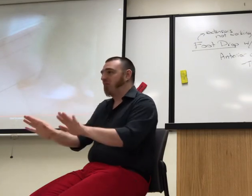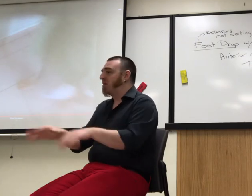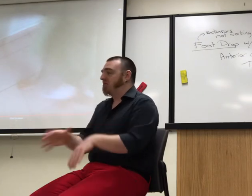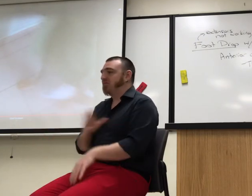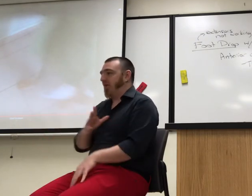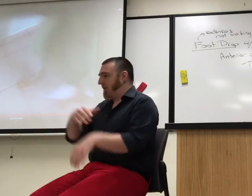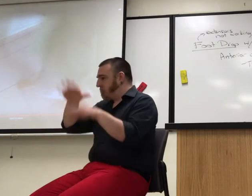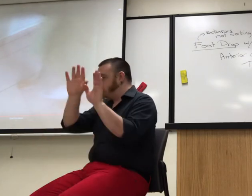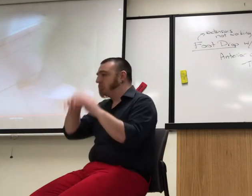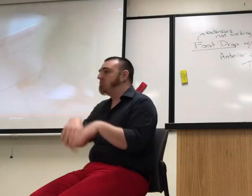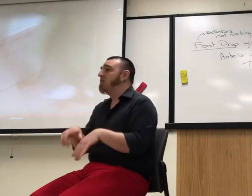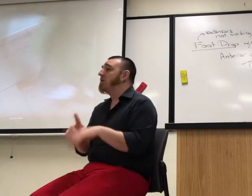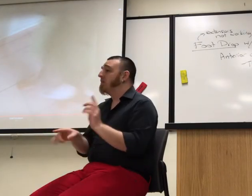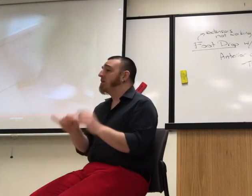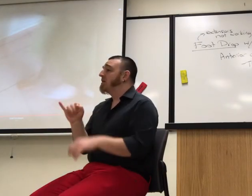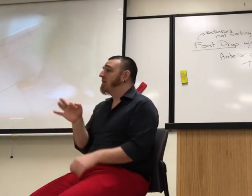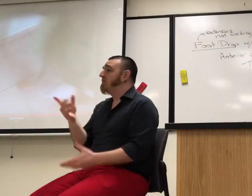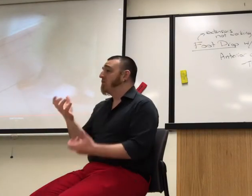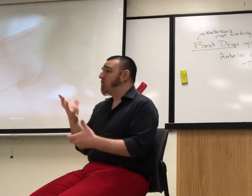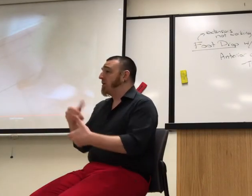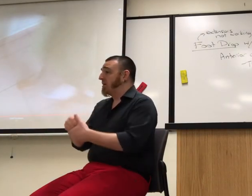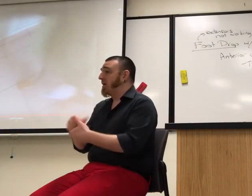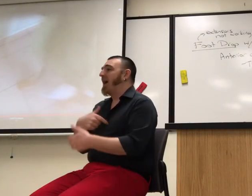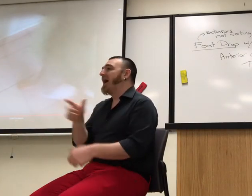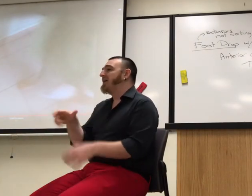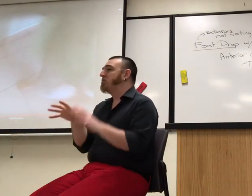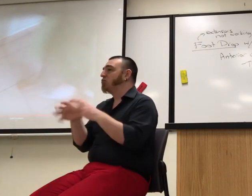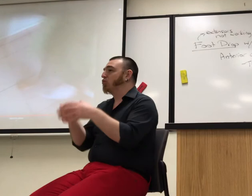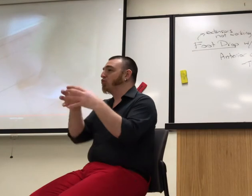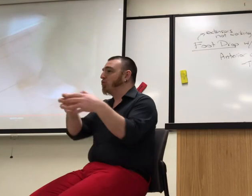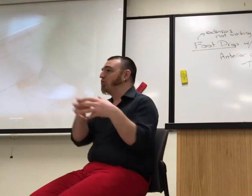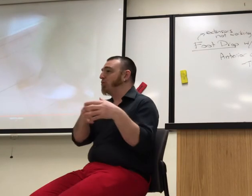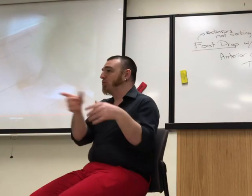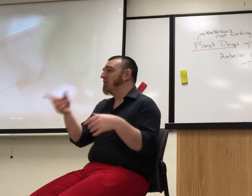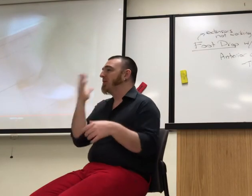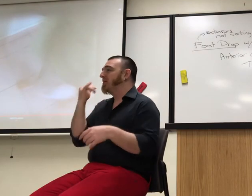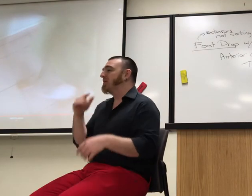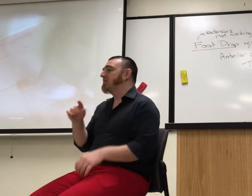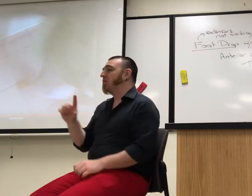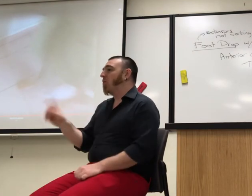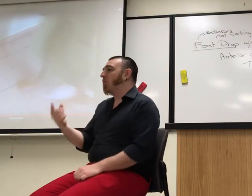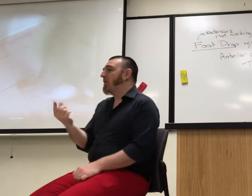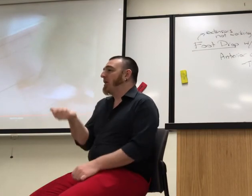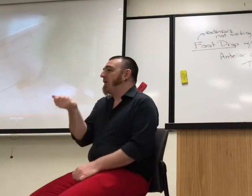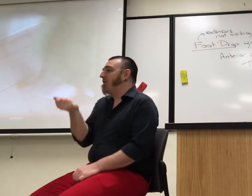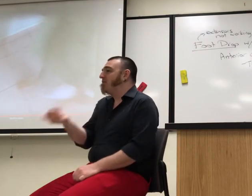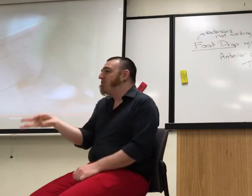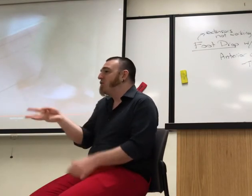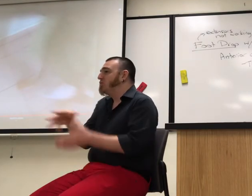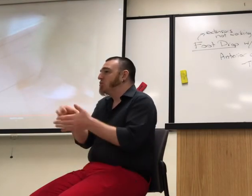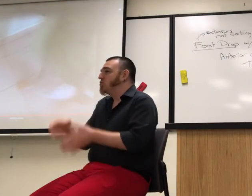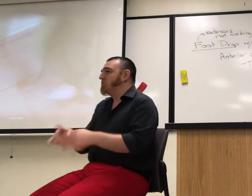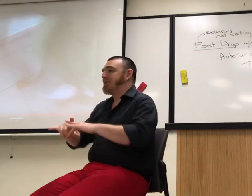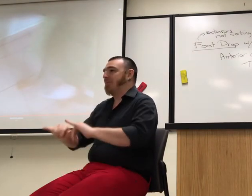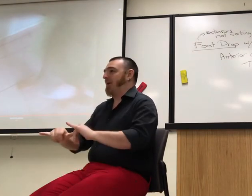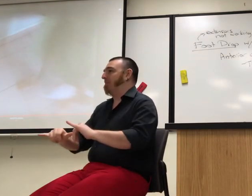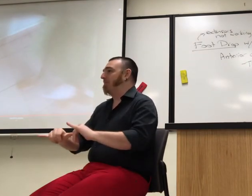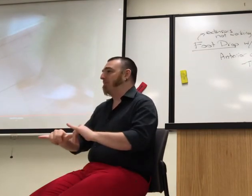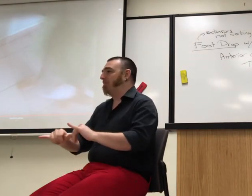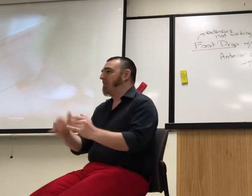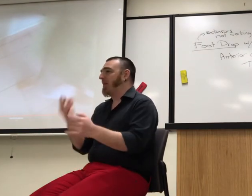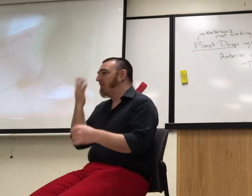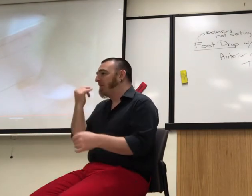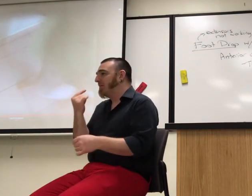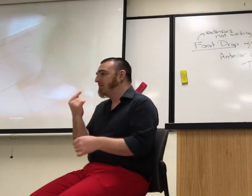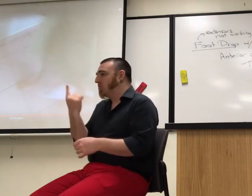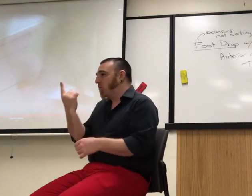For those of you who are participating, I do have to group you because I can only present to so many at a time. I can only fit so many around a gurney